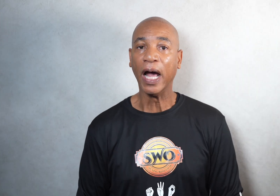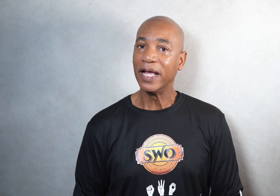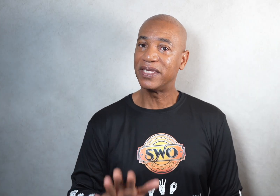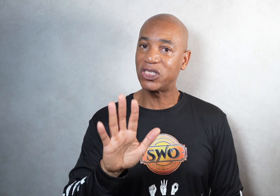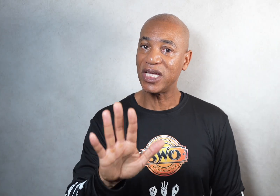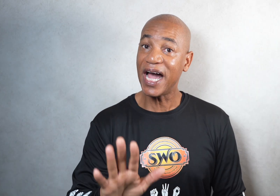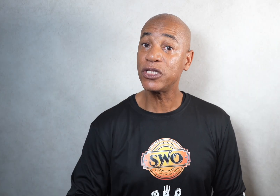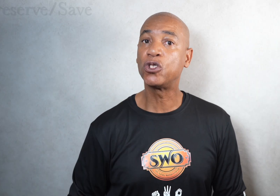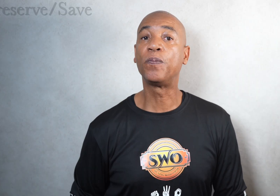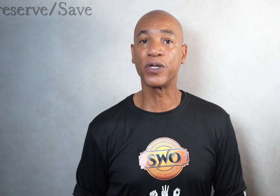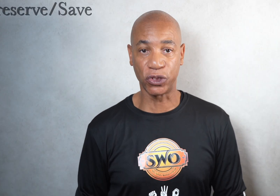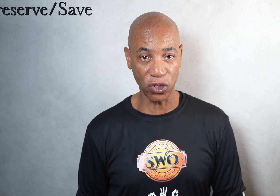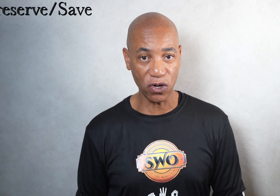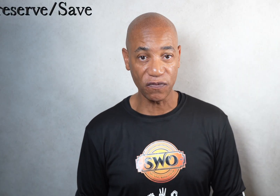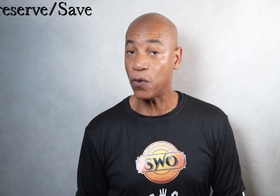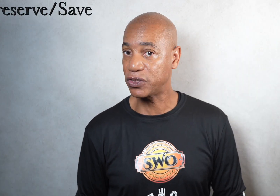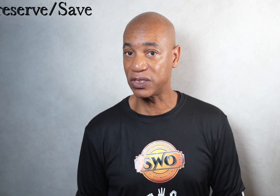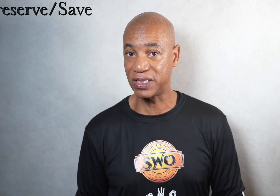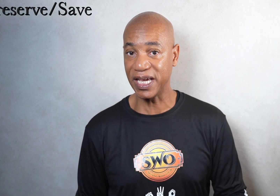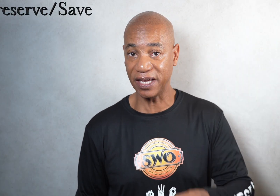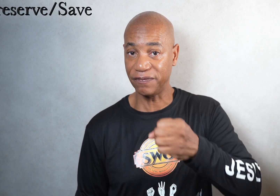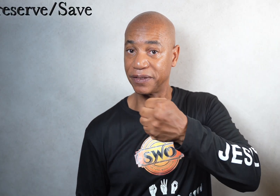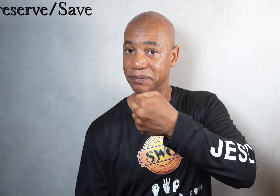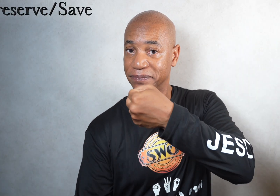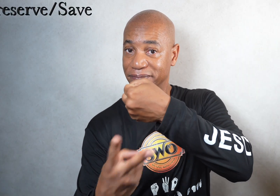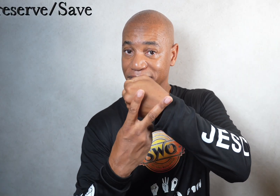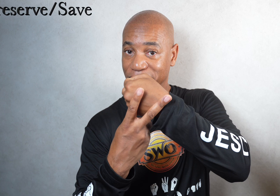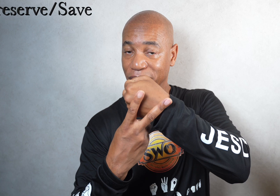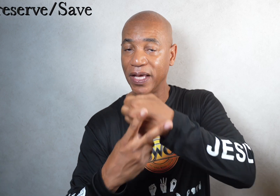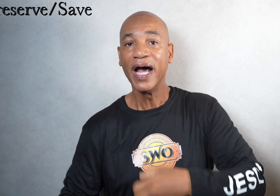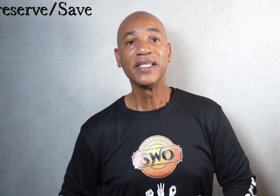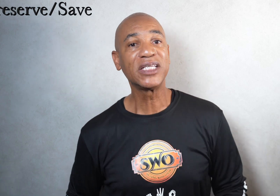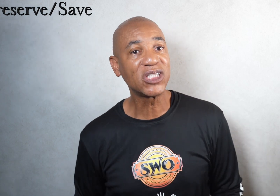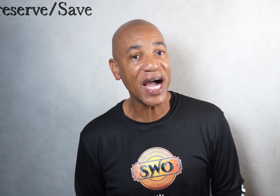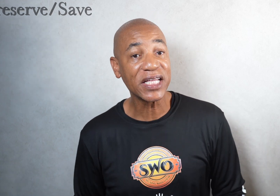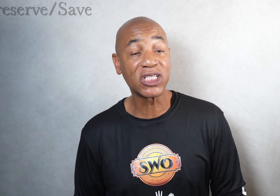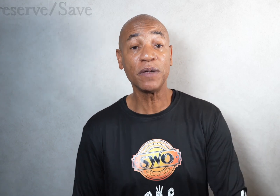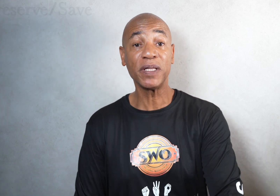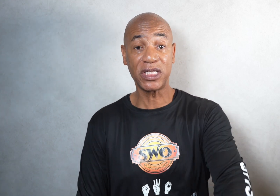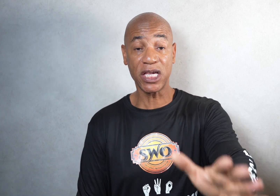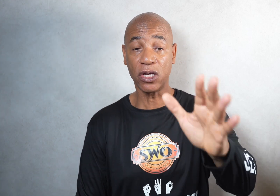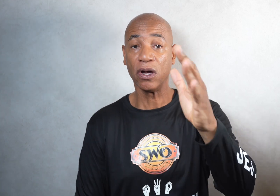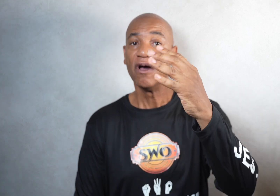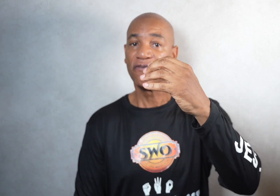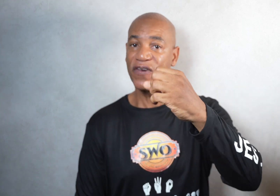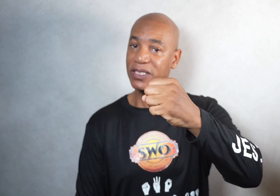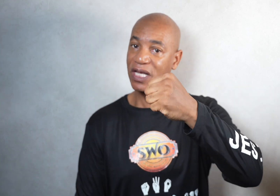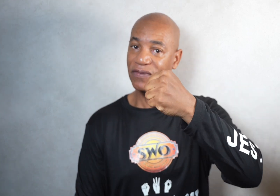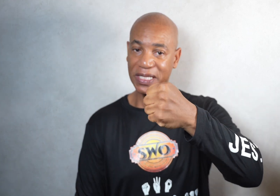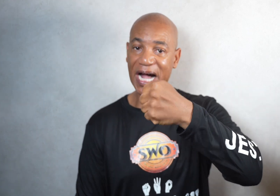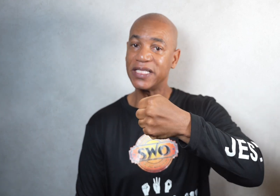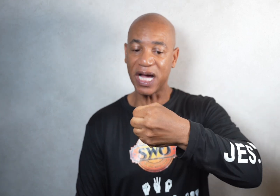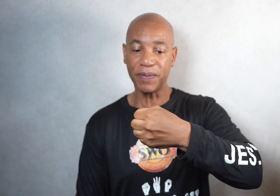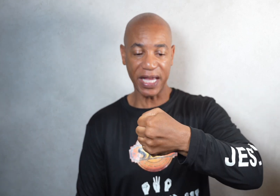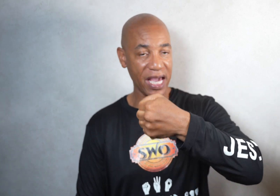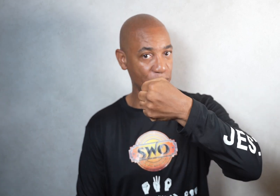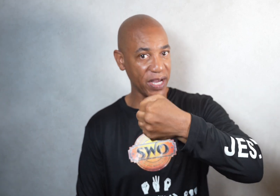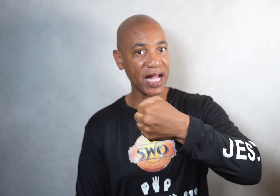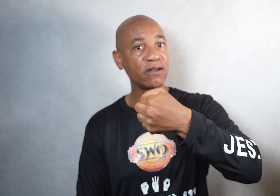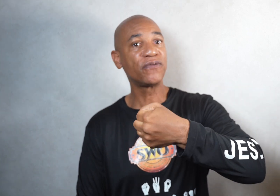The sign to preserve or to save. The sign is simply take your fist of the non-dominant hand, bring it out in front of the